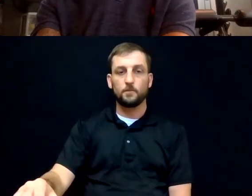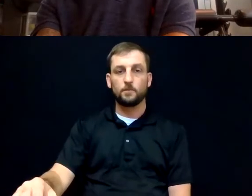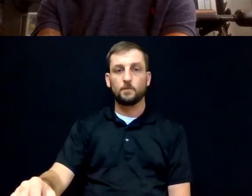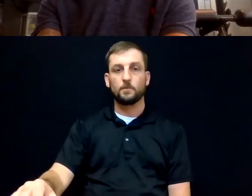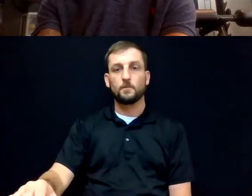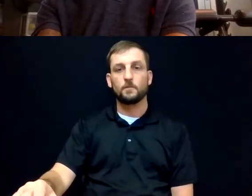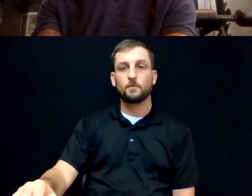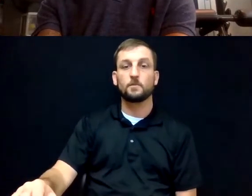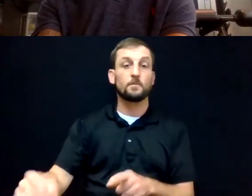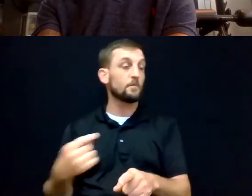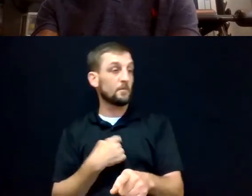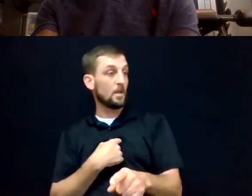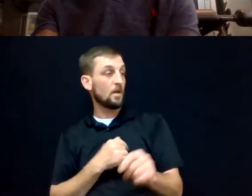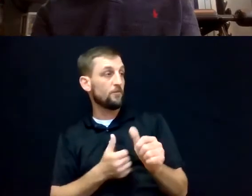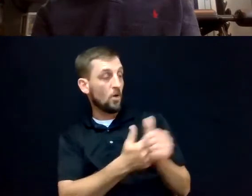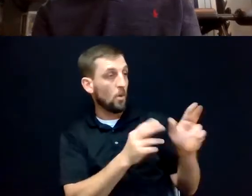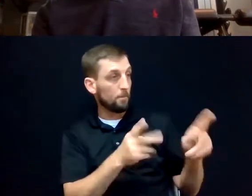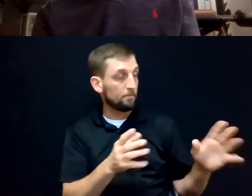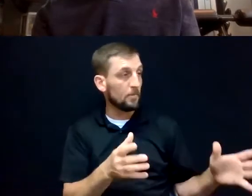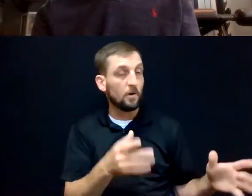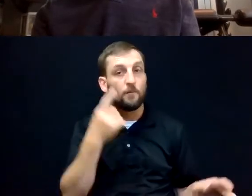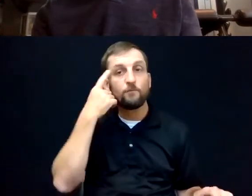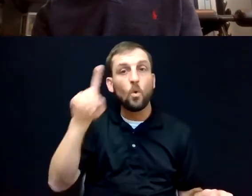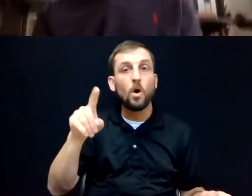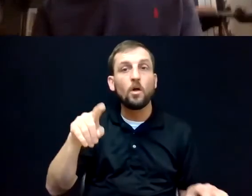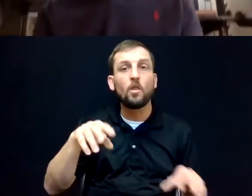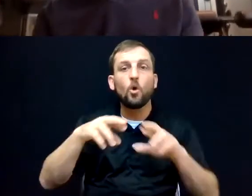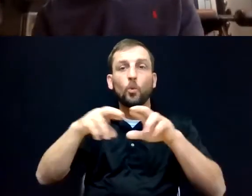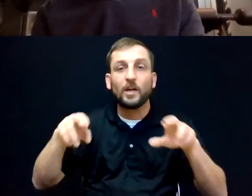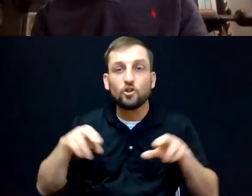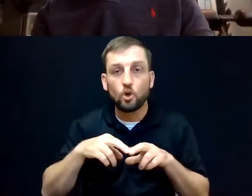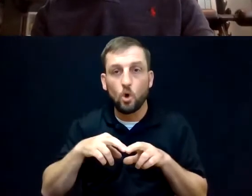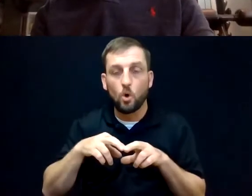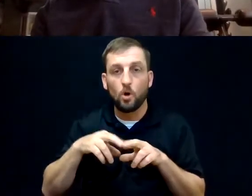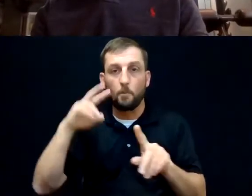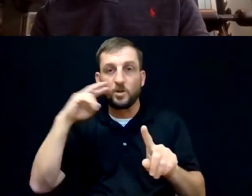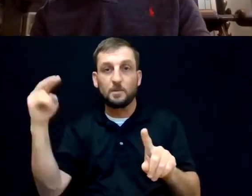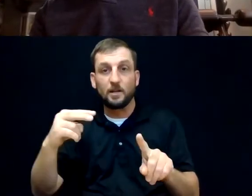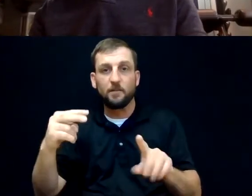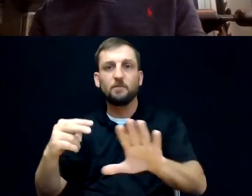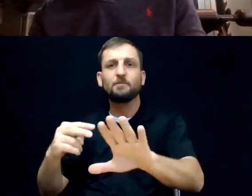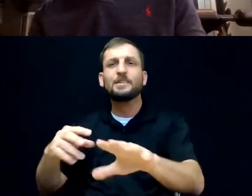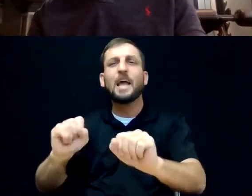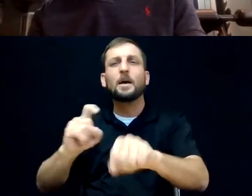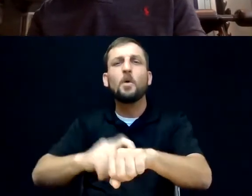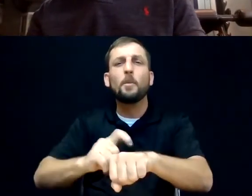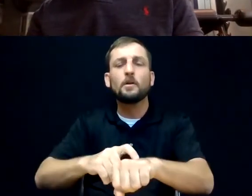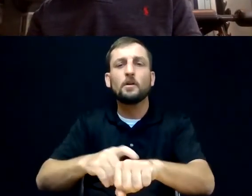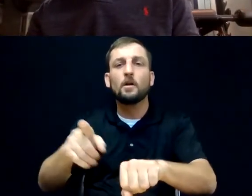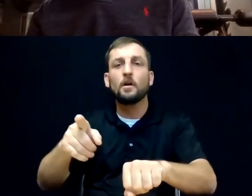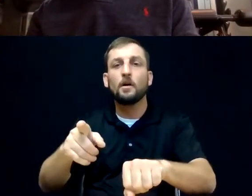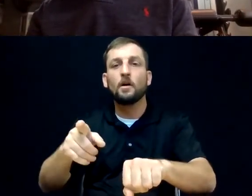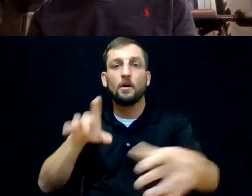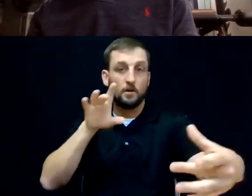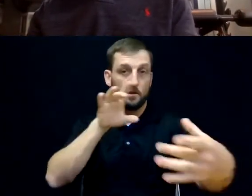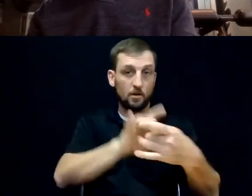And I'll follow up and say, for the regional perspective, please take a moment to plug in with your local